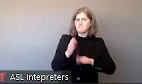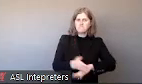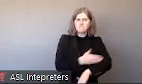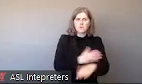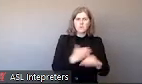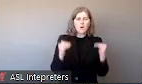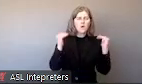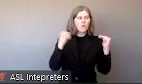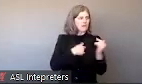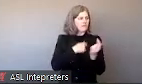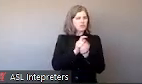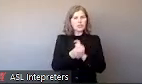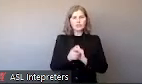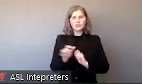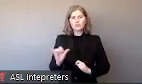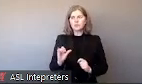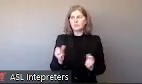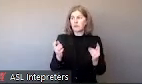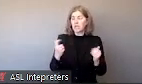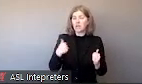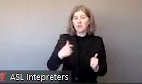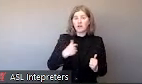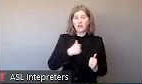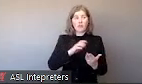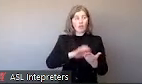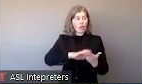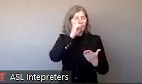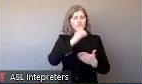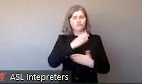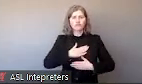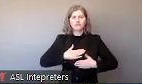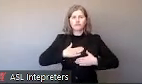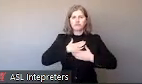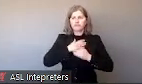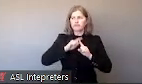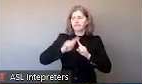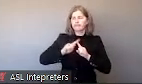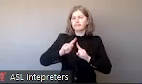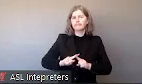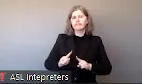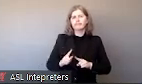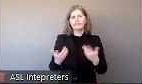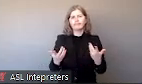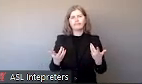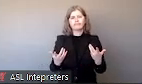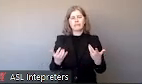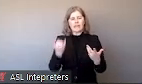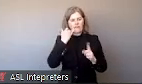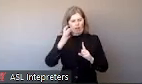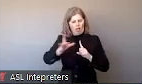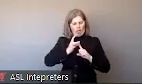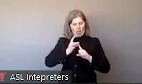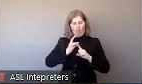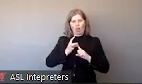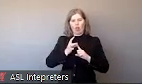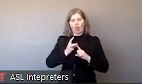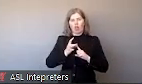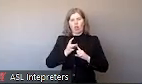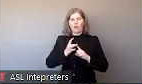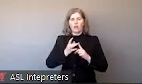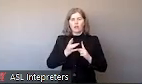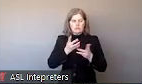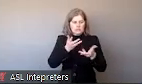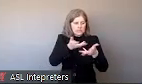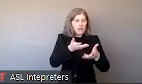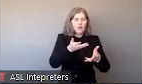have changed. Many of us have learned to appreciate when we get it, that time spent with family. We